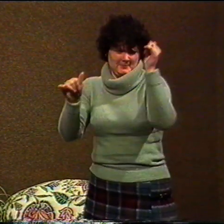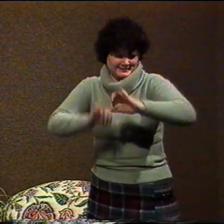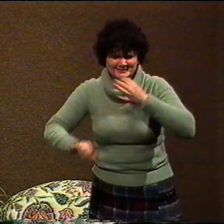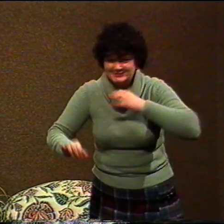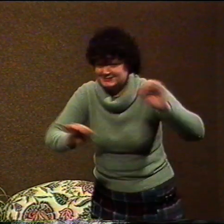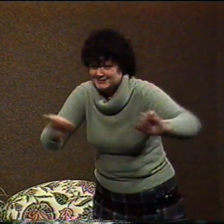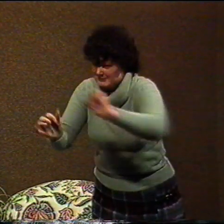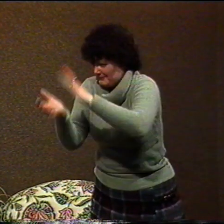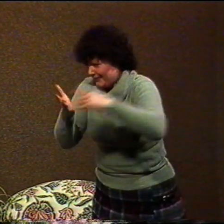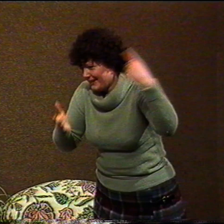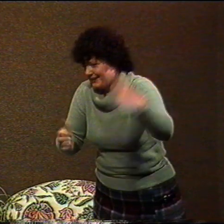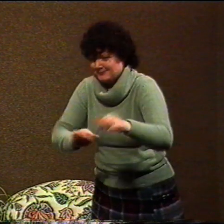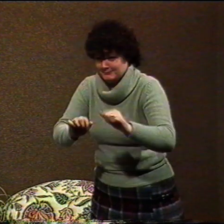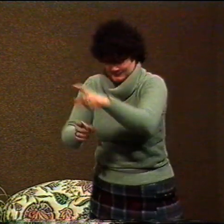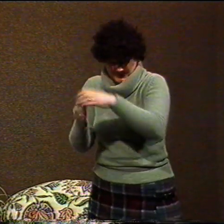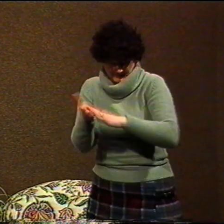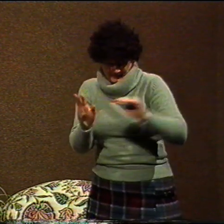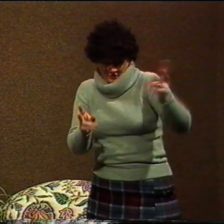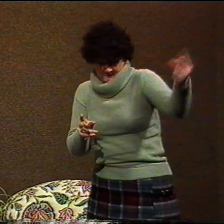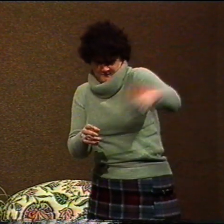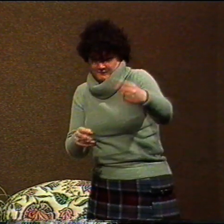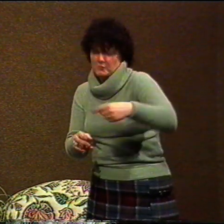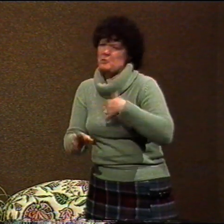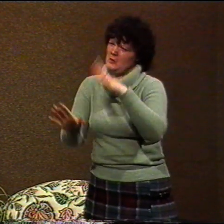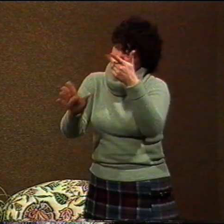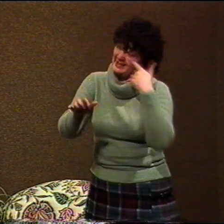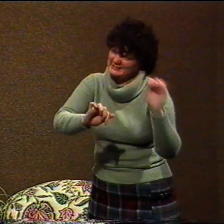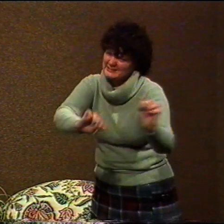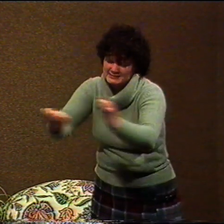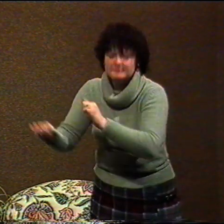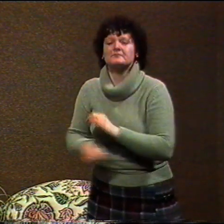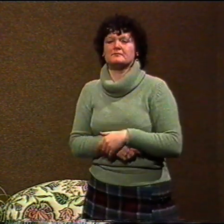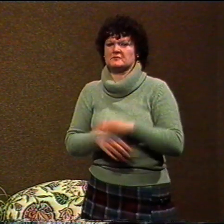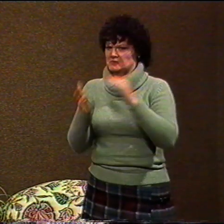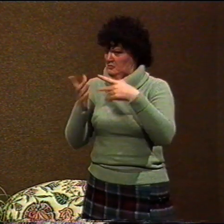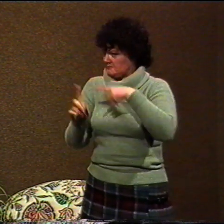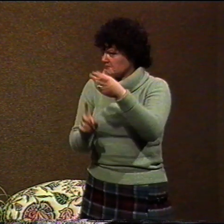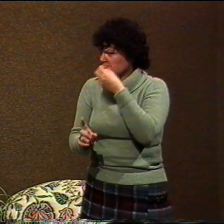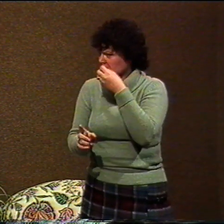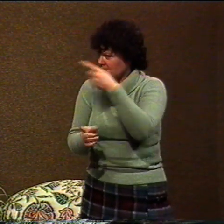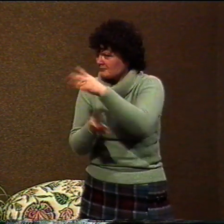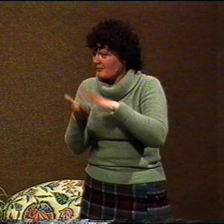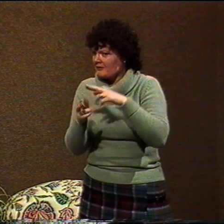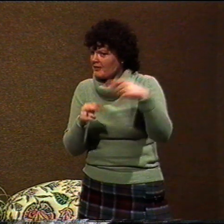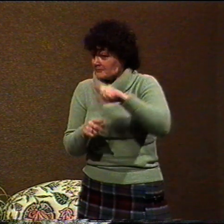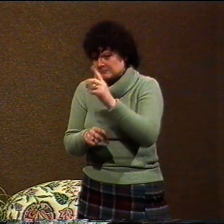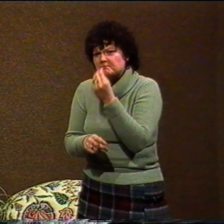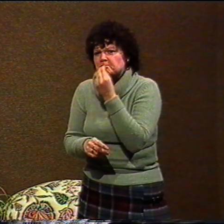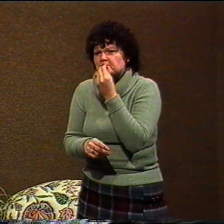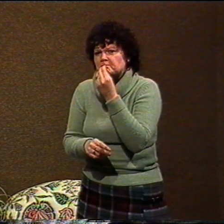woman there. So I tidied it up, made it spick and span for his mother coming. He said, "My mother often comes." I said, "No, let's make it nice. What are we going to make for them to